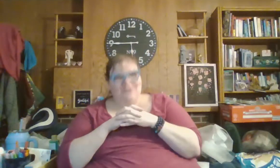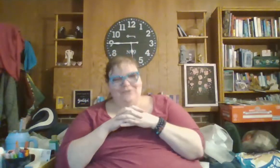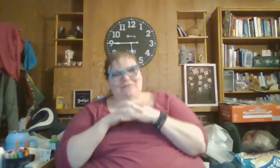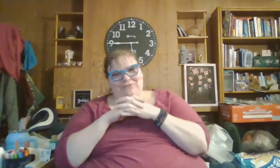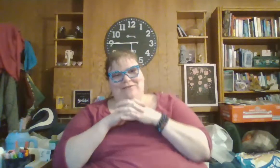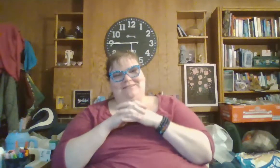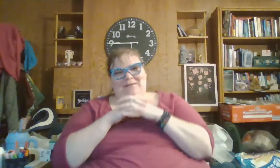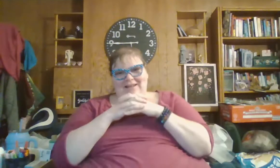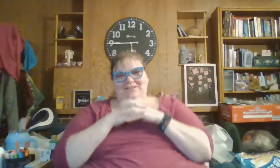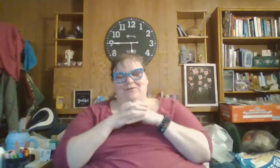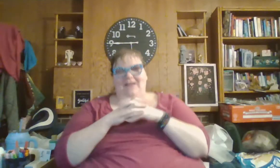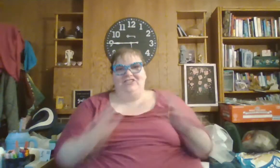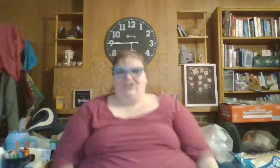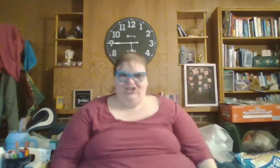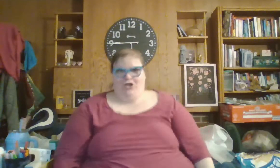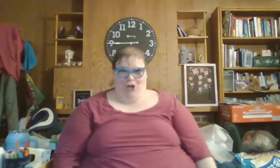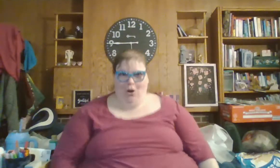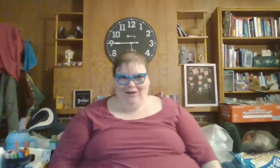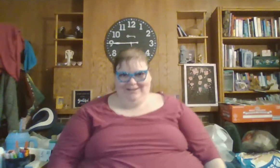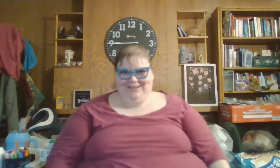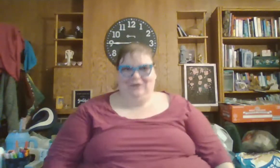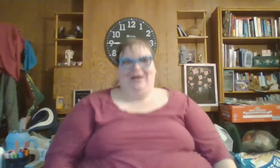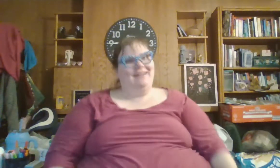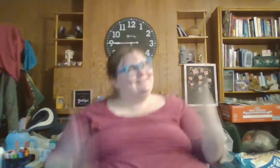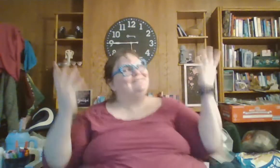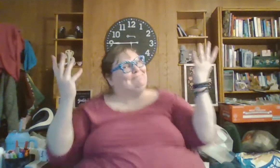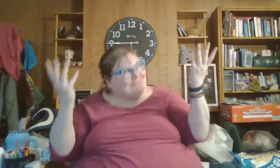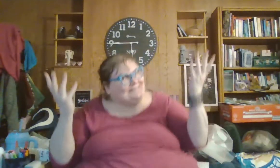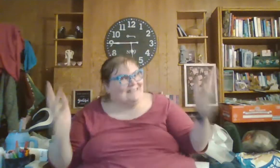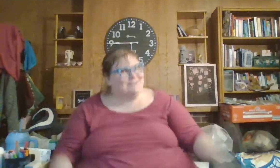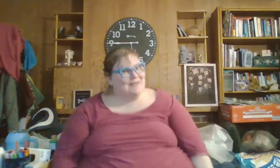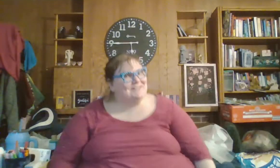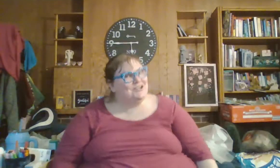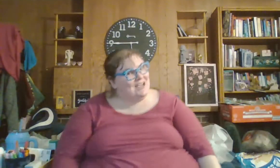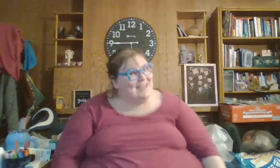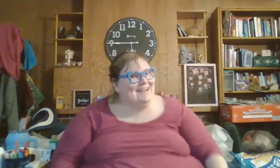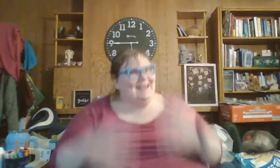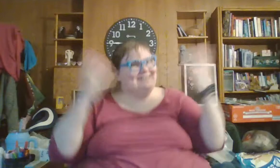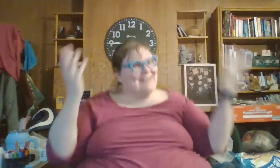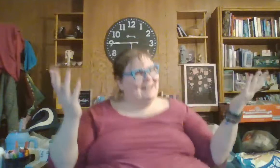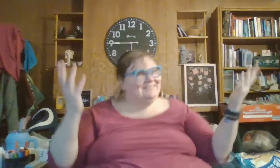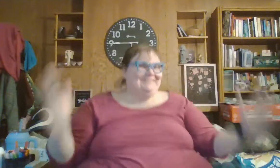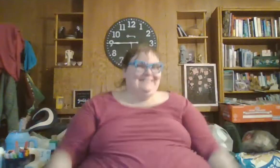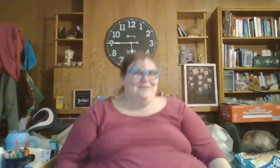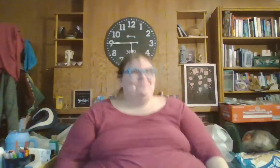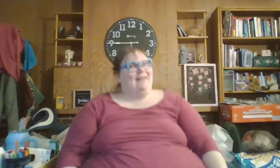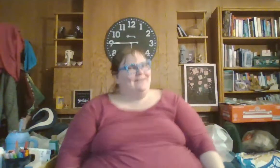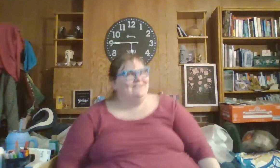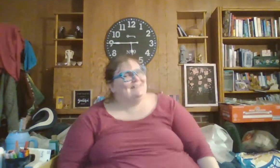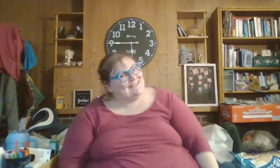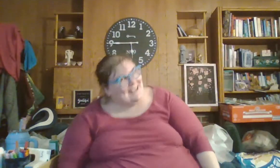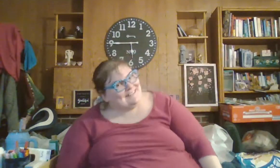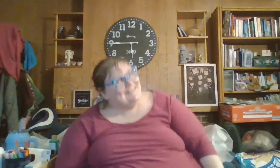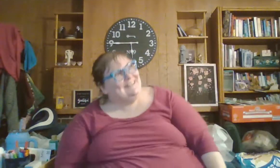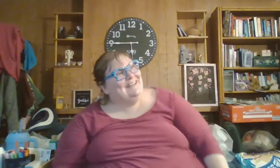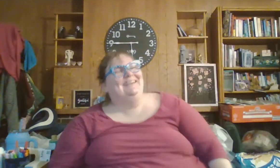I'm fluent in Spanish, right? She goes, no, I didn't know that. I said, it's my degree, and I taught bilingual